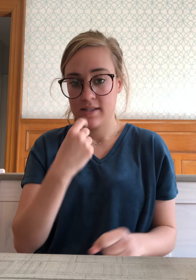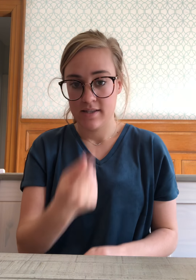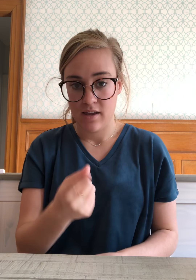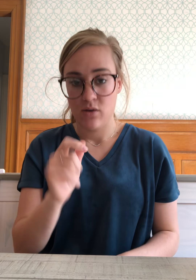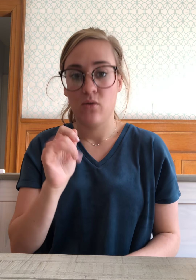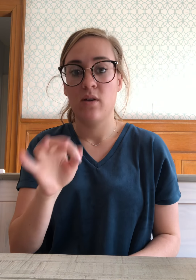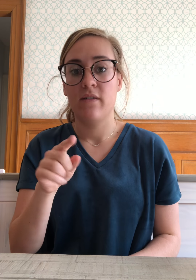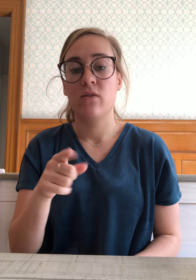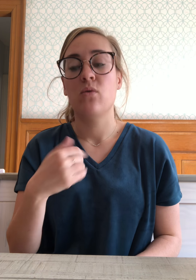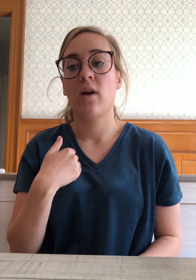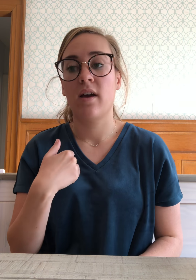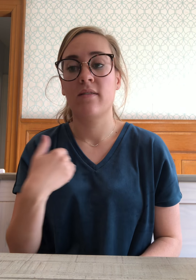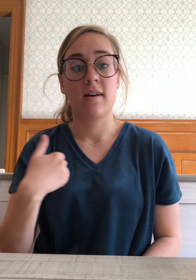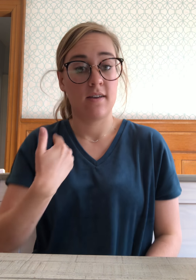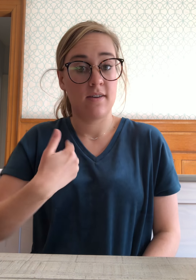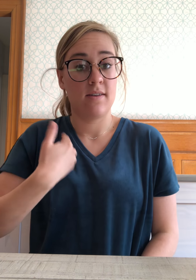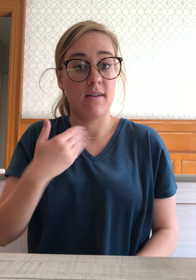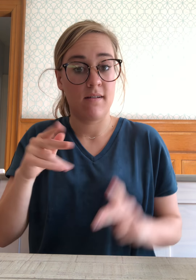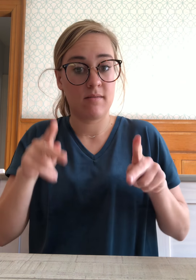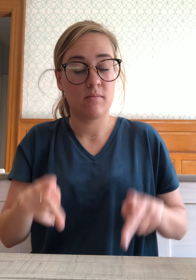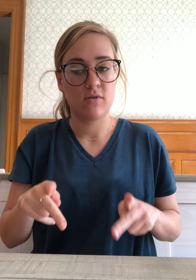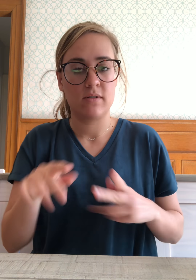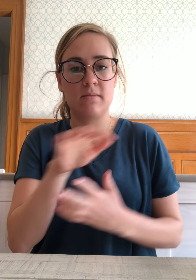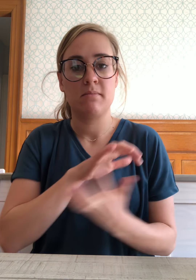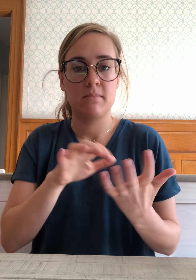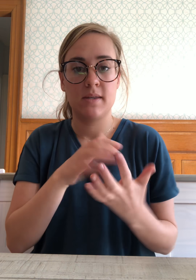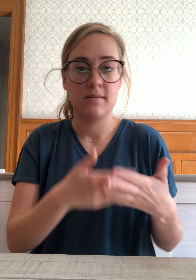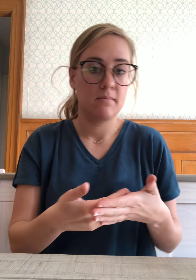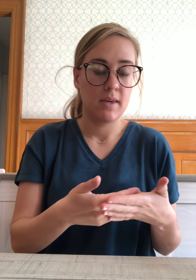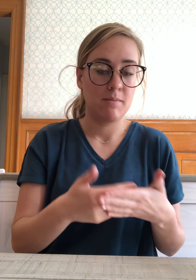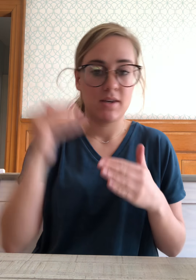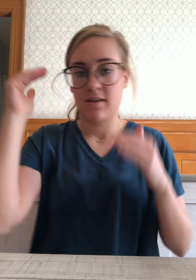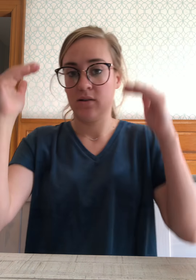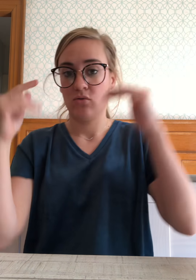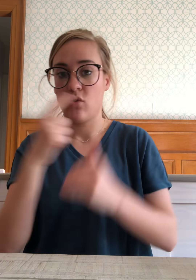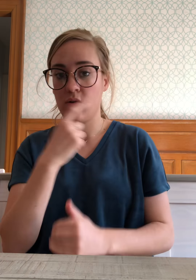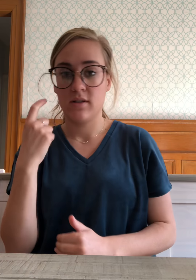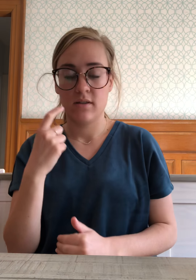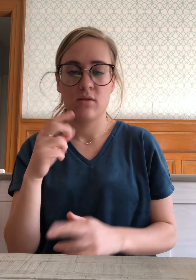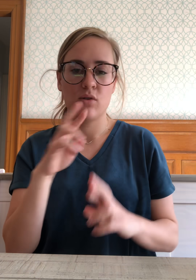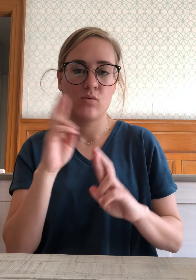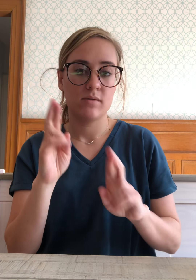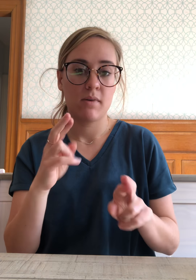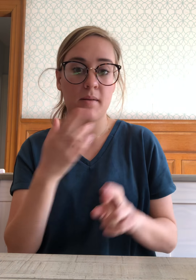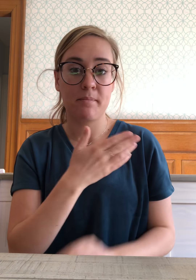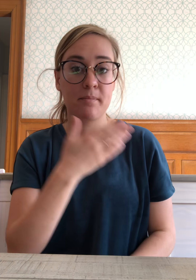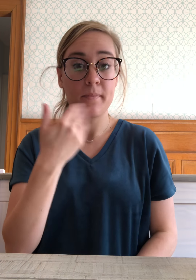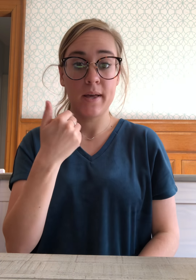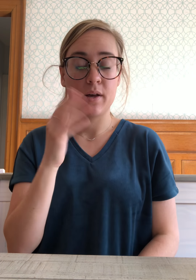very young person, mixed dentition, they'll respond to this better. They'll wear these kind of